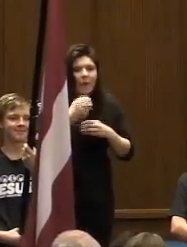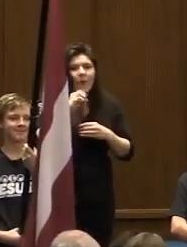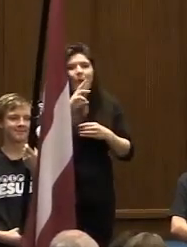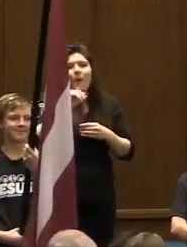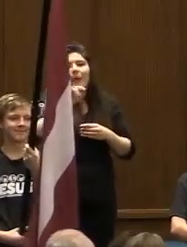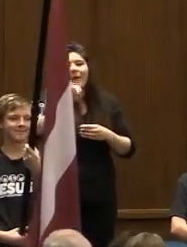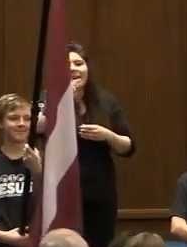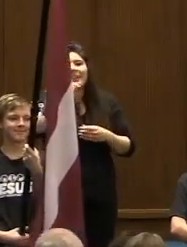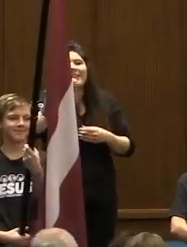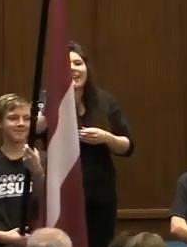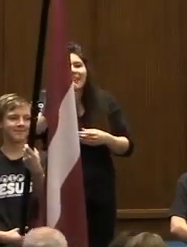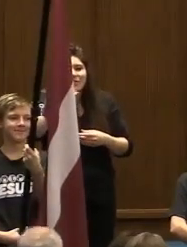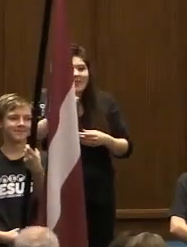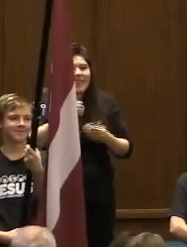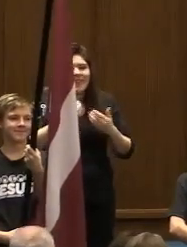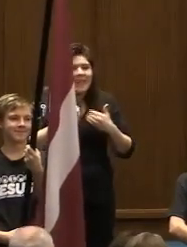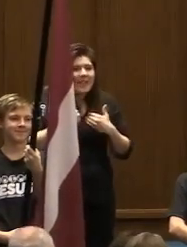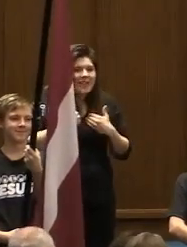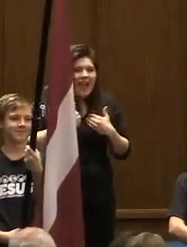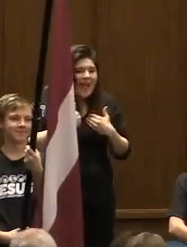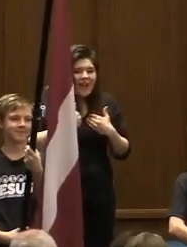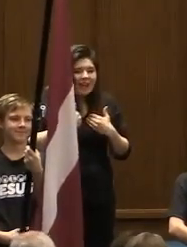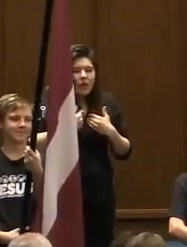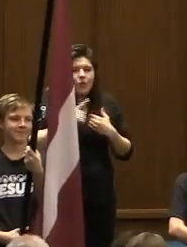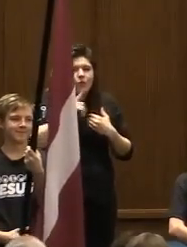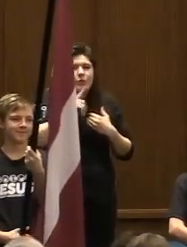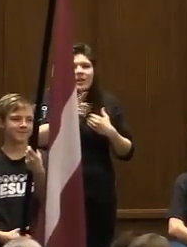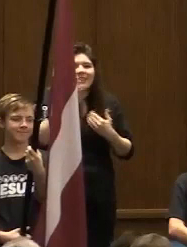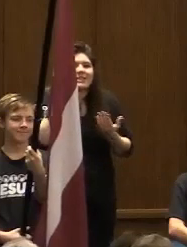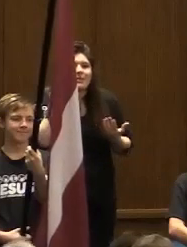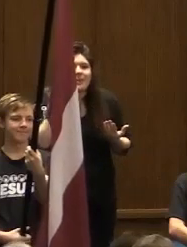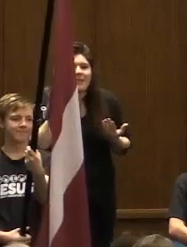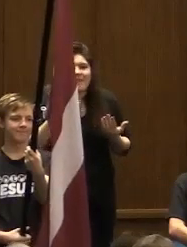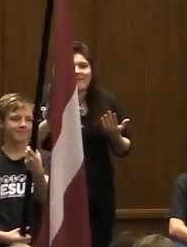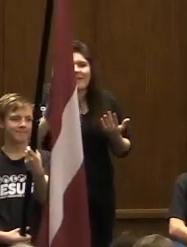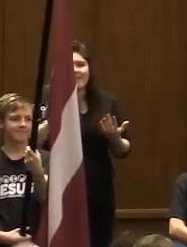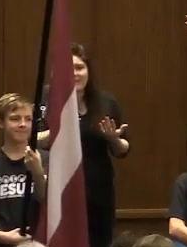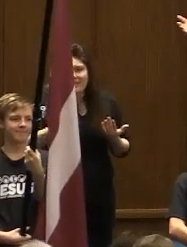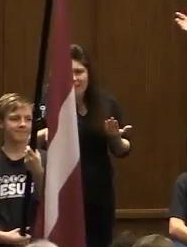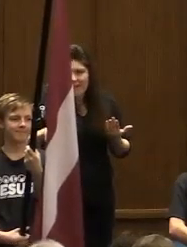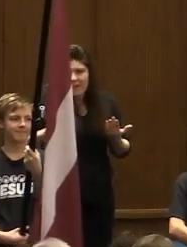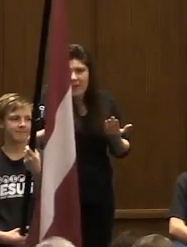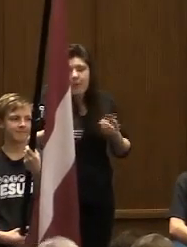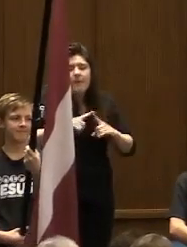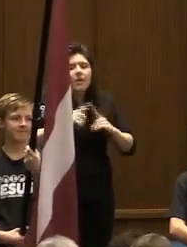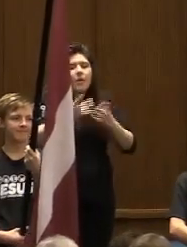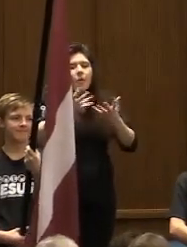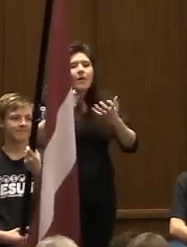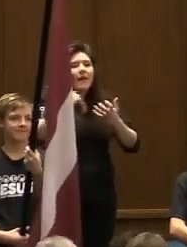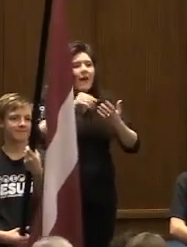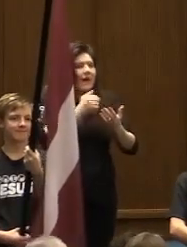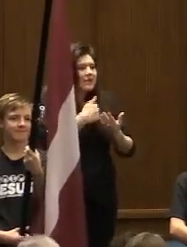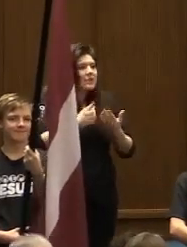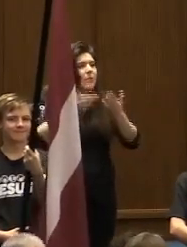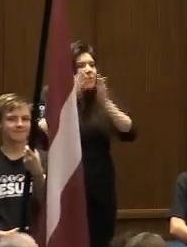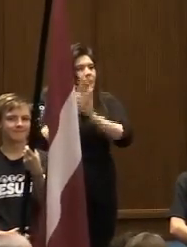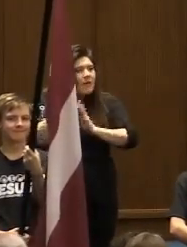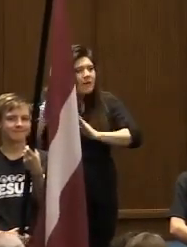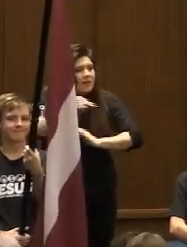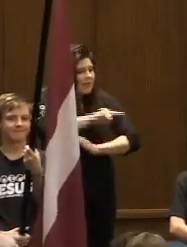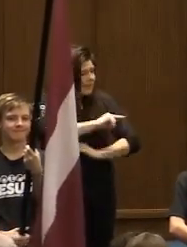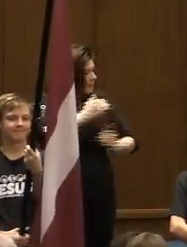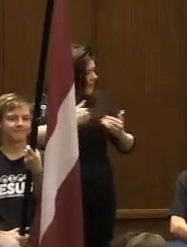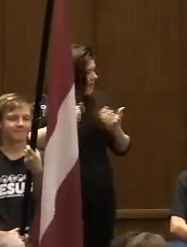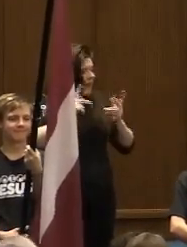They haven't even gotten into the meat of what this experience is going to be. But I want us to be praying for these young people that God